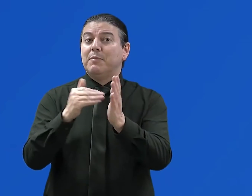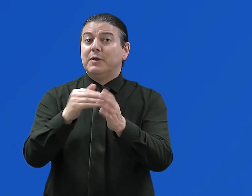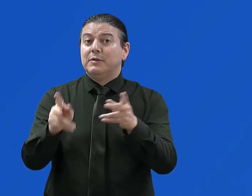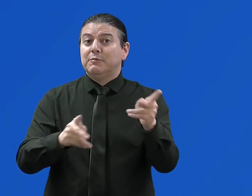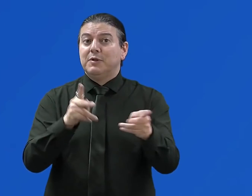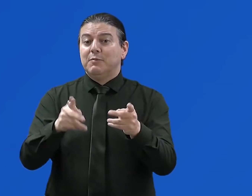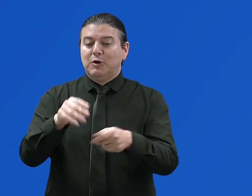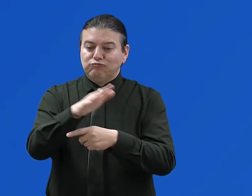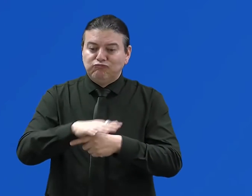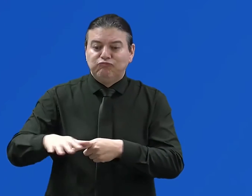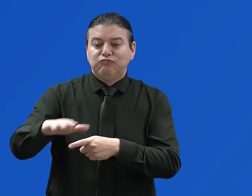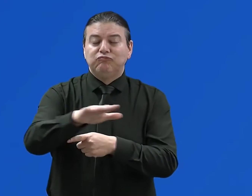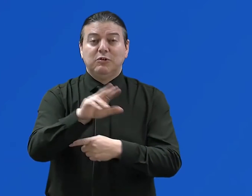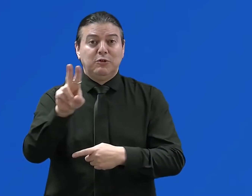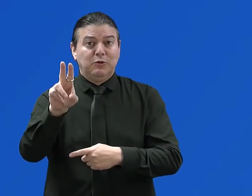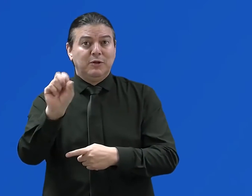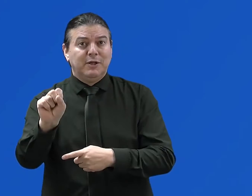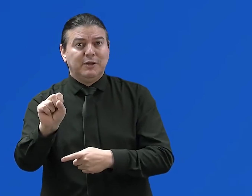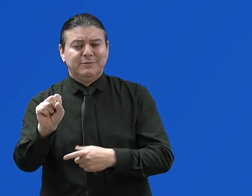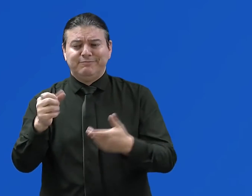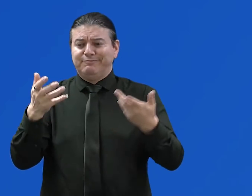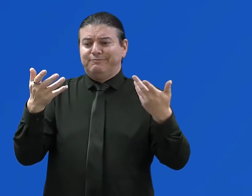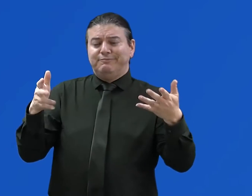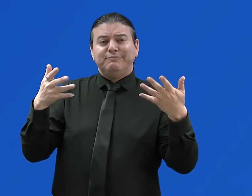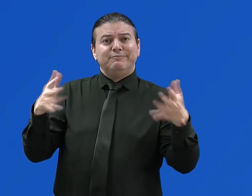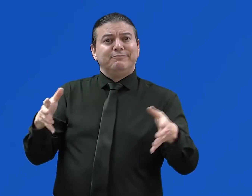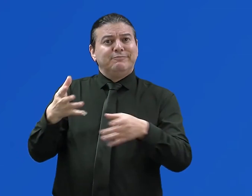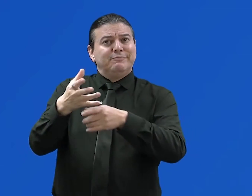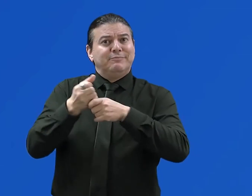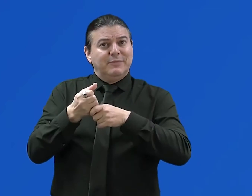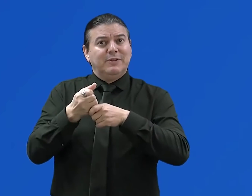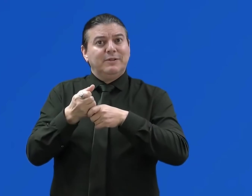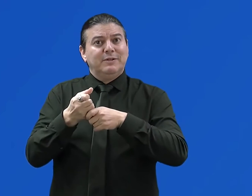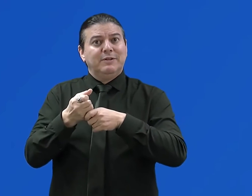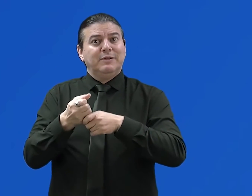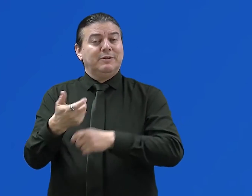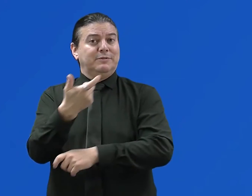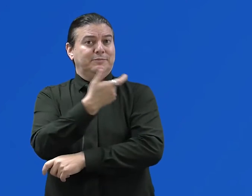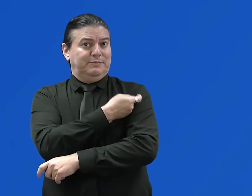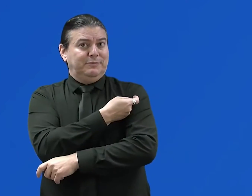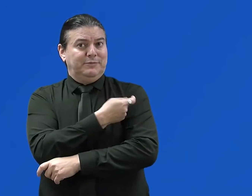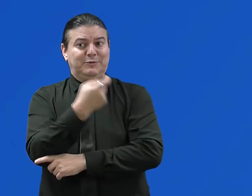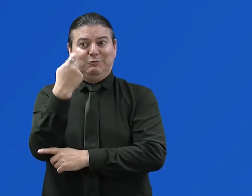Millions of people in the U.S. have received COVID-19 vaccines in recent months.